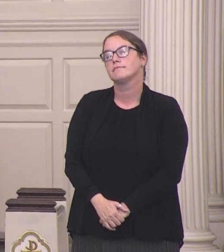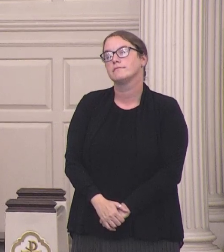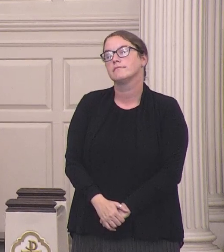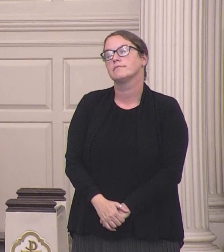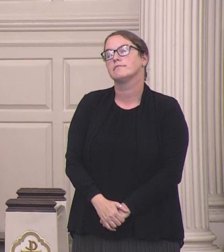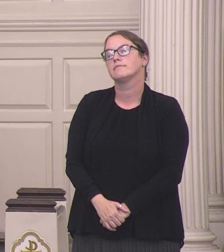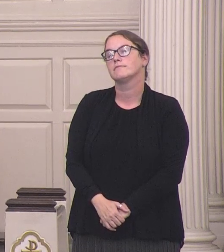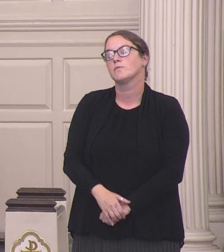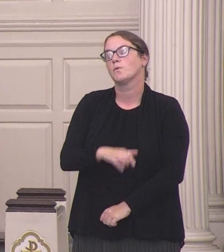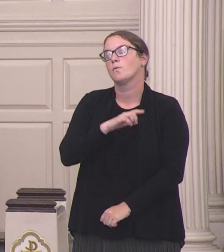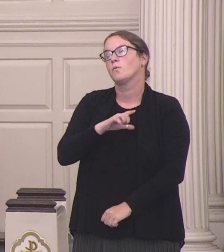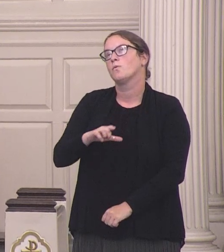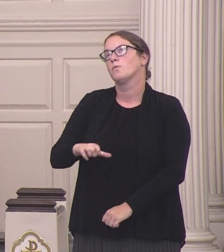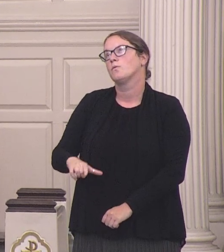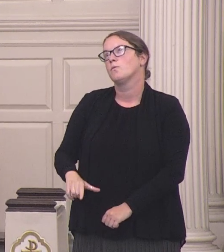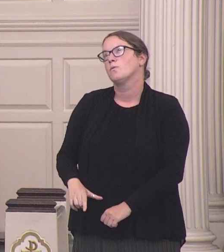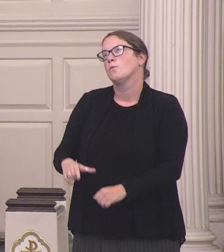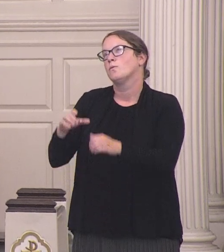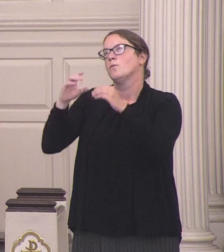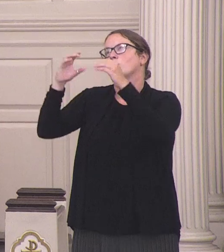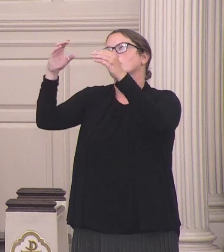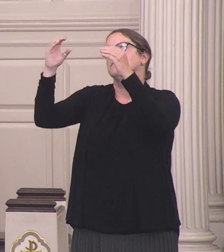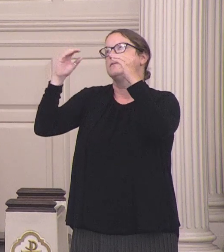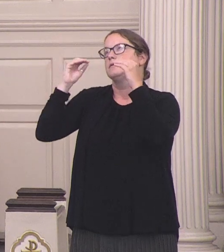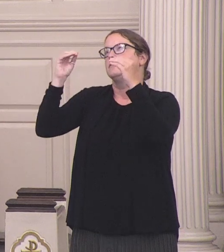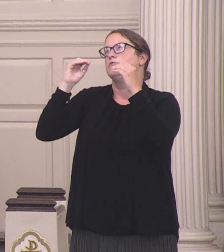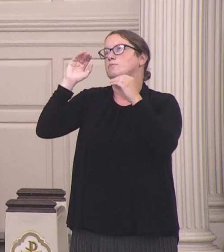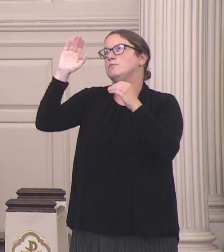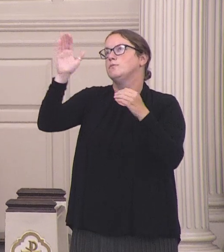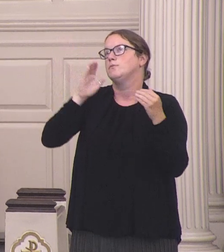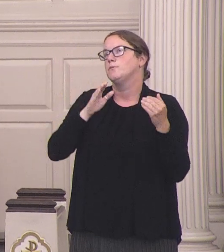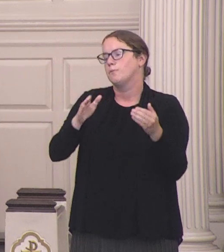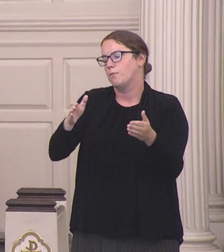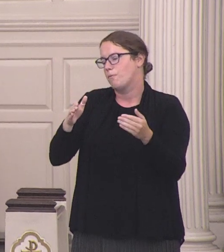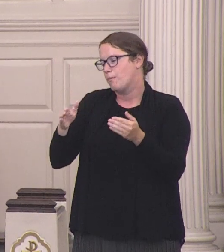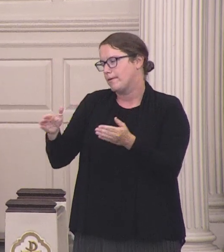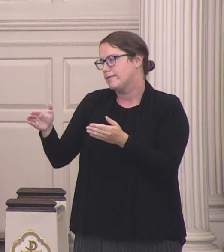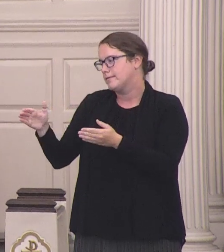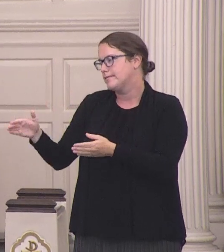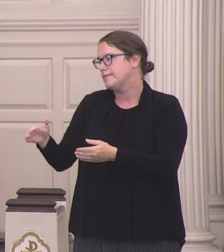proclaims, the Lord, for he proclaims peace.